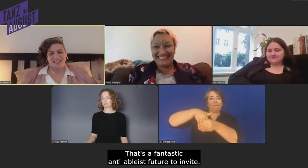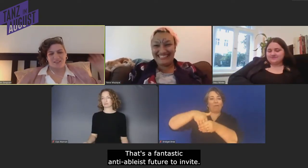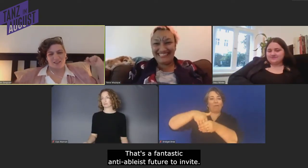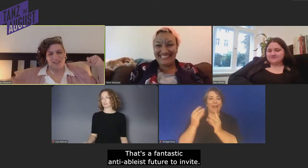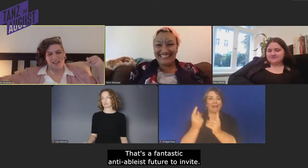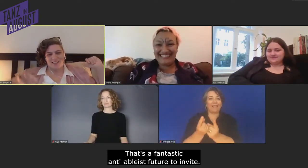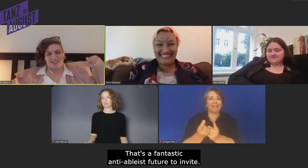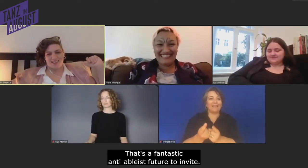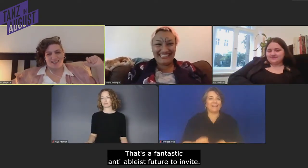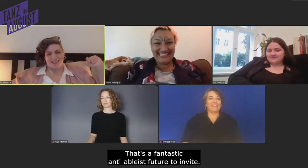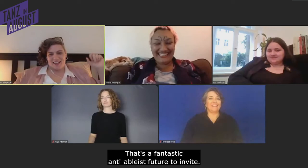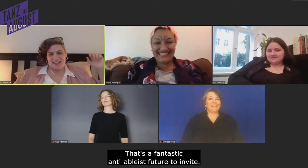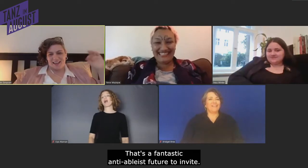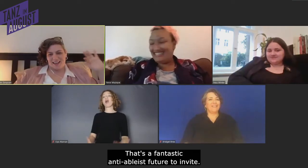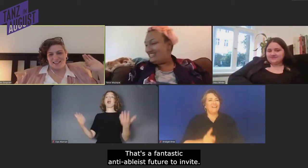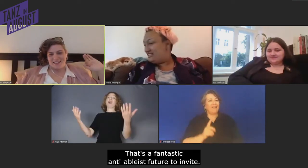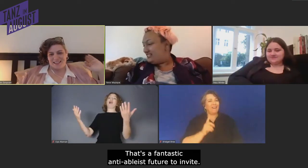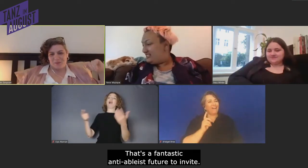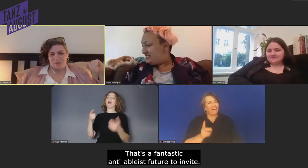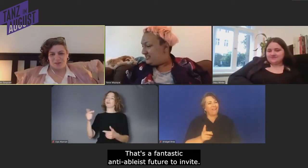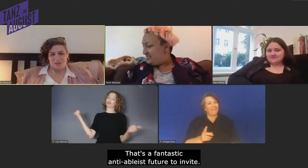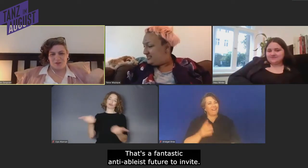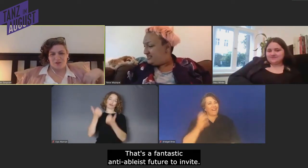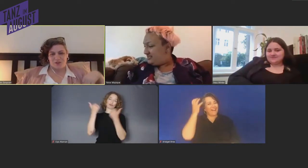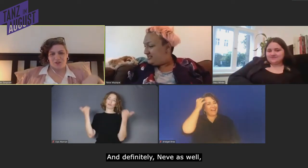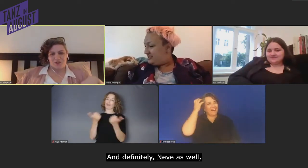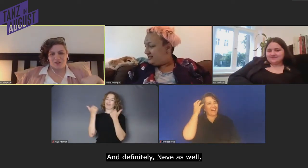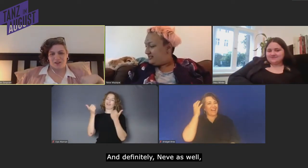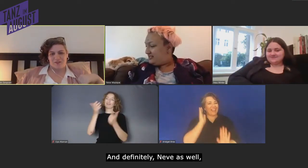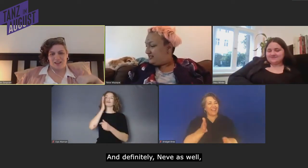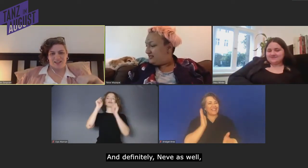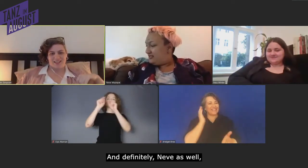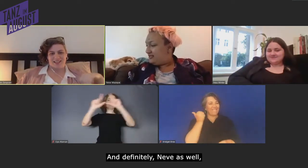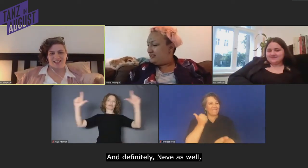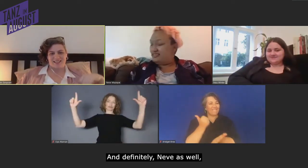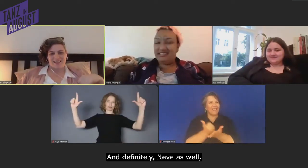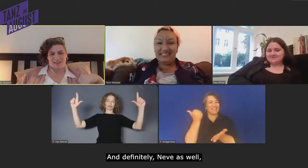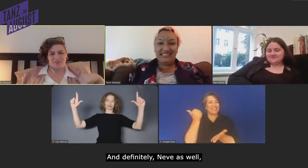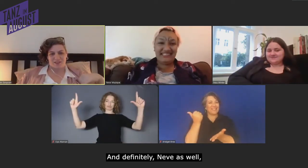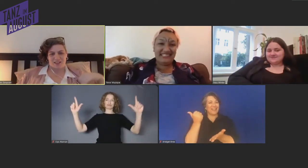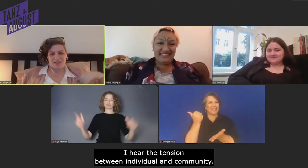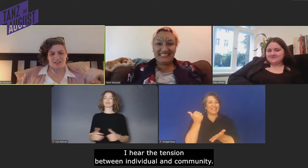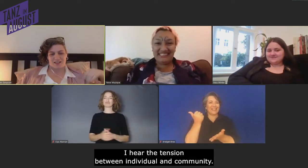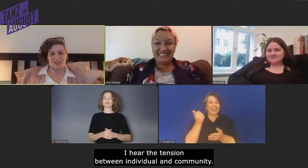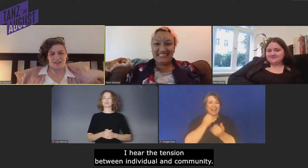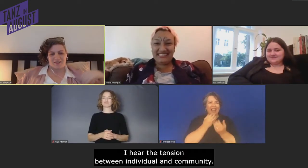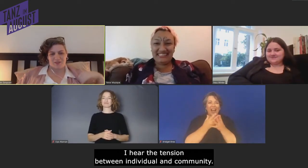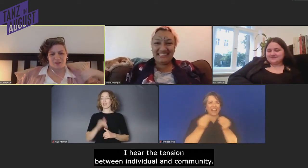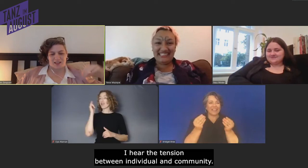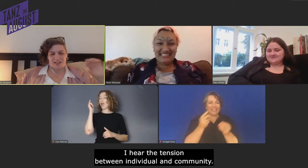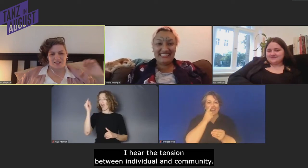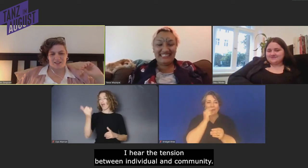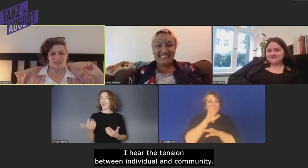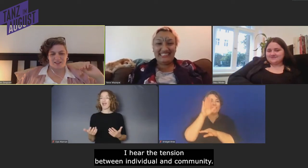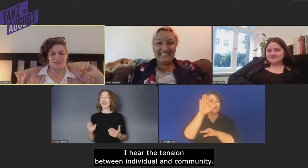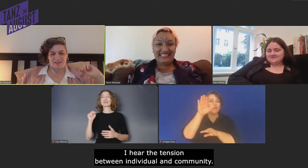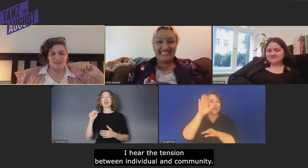That's a fantastic anti-ableist future to invite, and definitely Neve as well. I